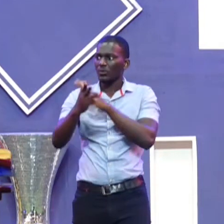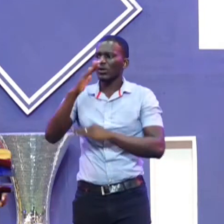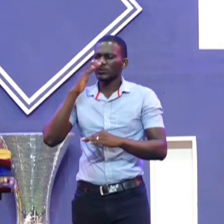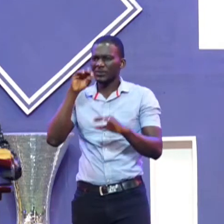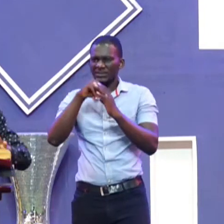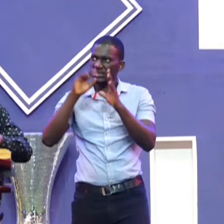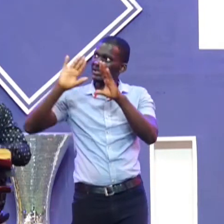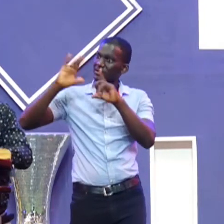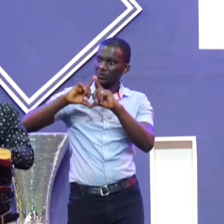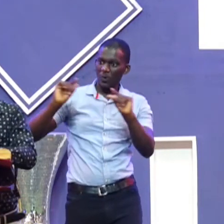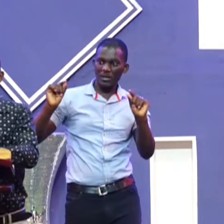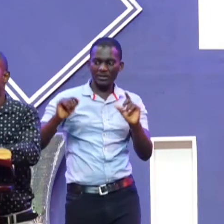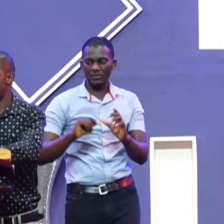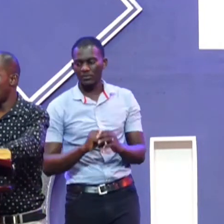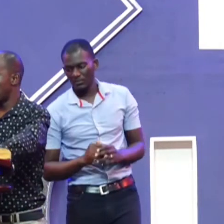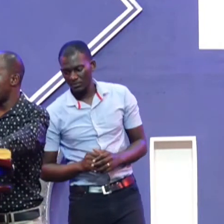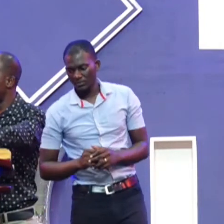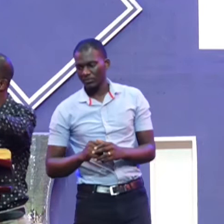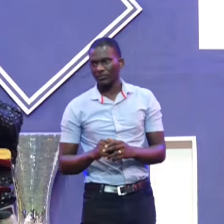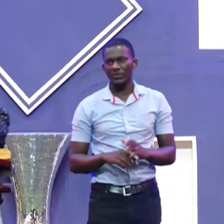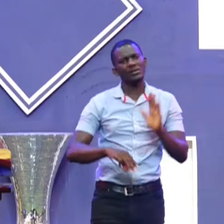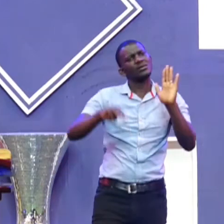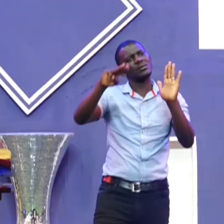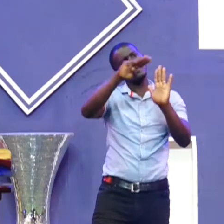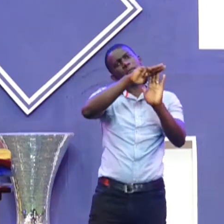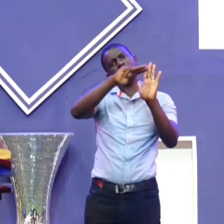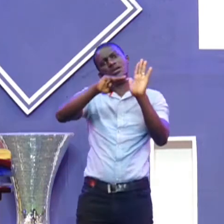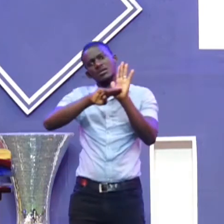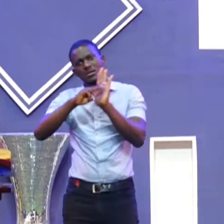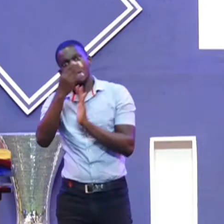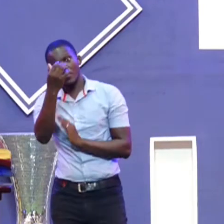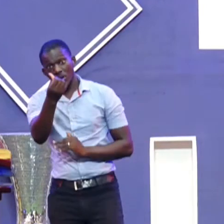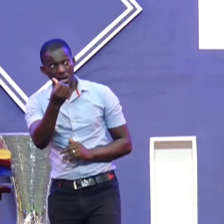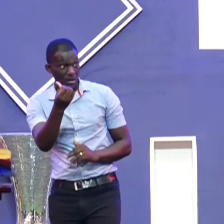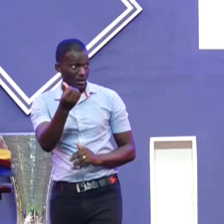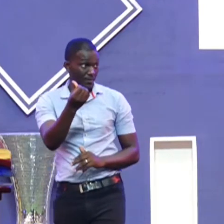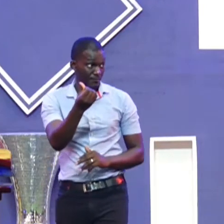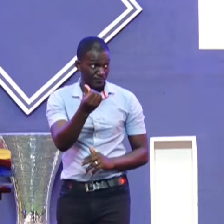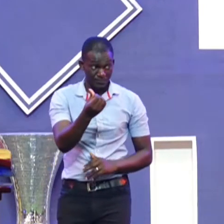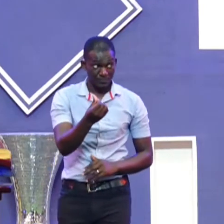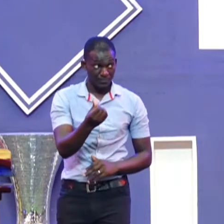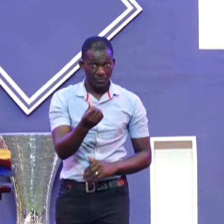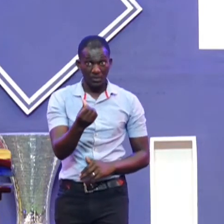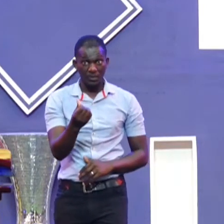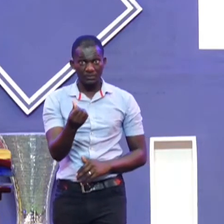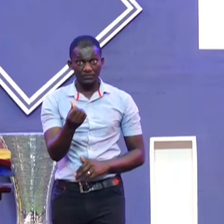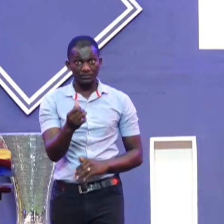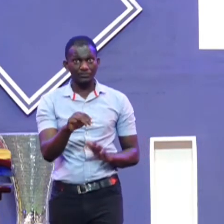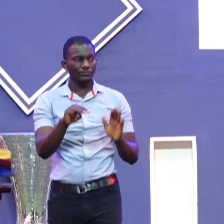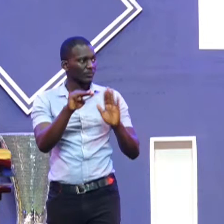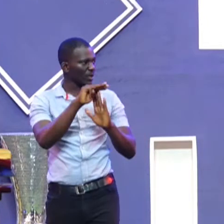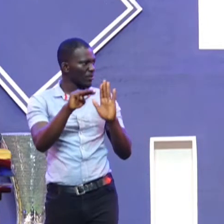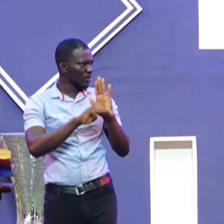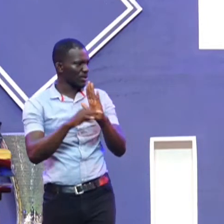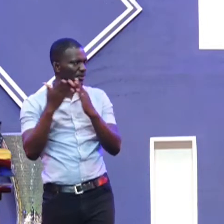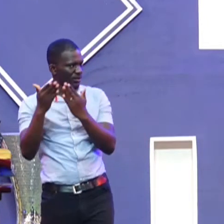kigambo kye. This is what the Lord says in his word. Onosoma Matayo mukaga. When you read Matthew 6, wali wawo je tuito bamo tujiita